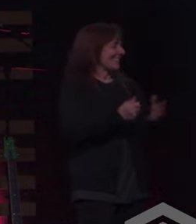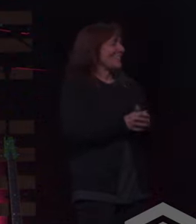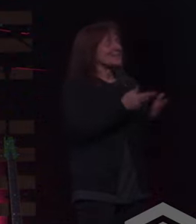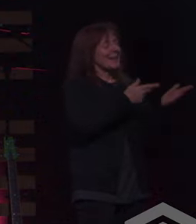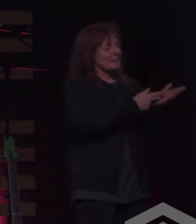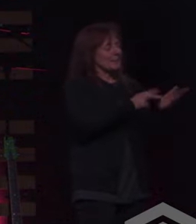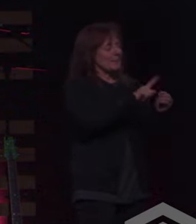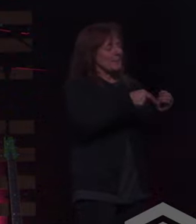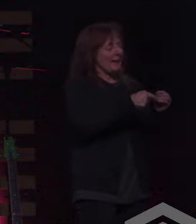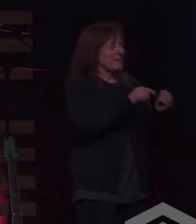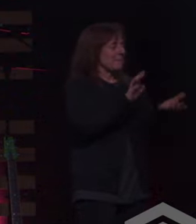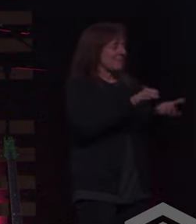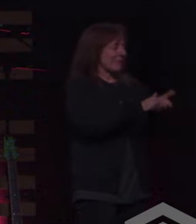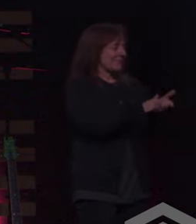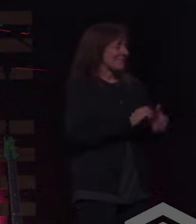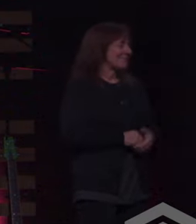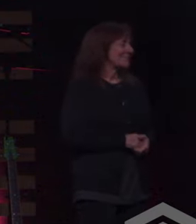marriage.